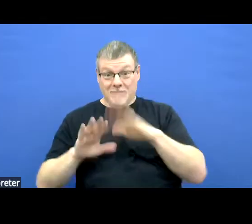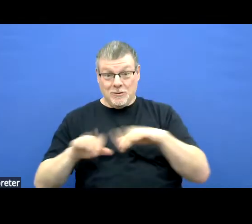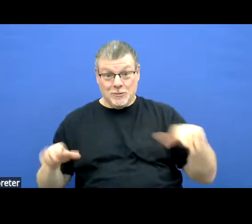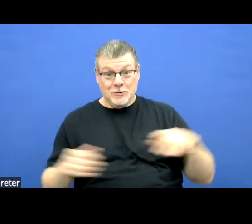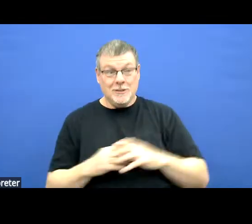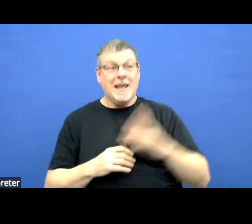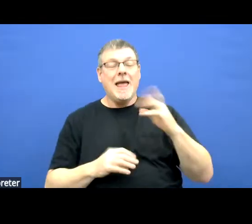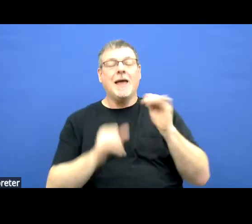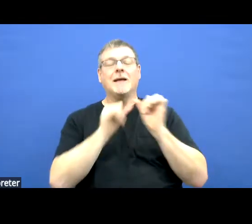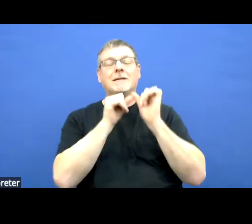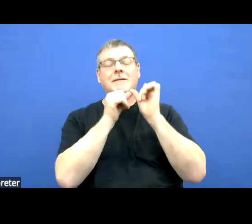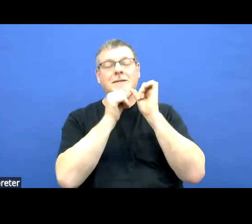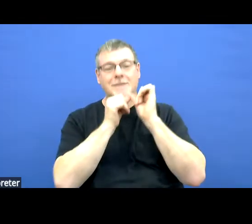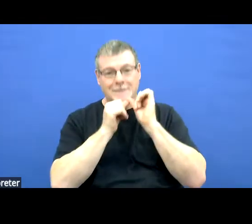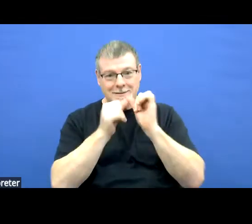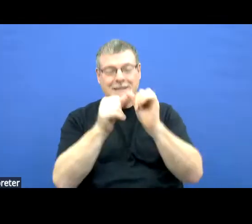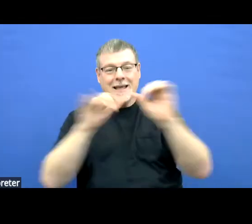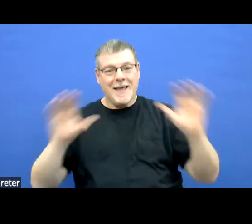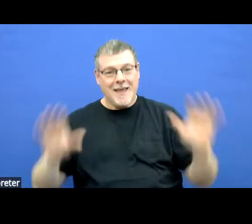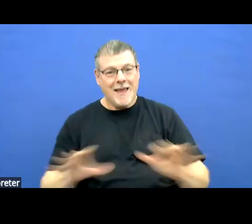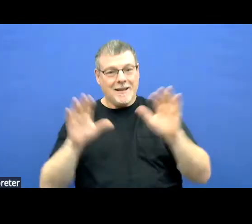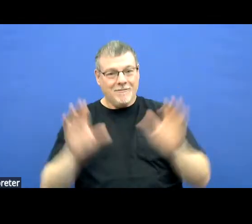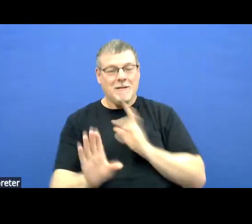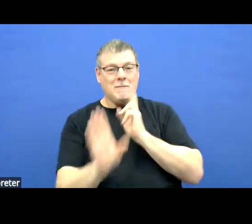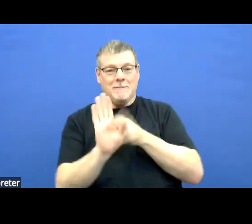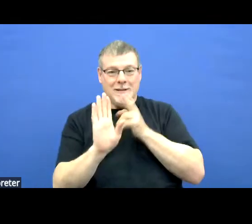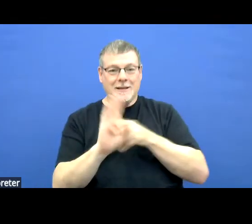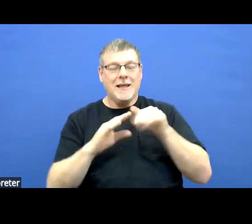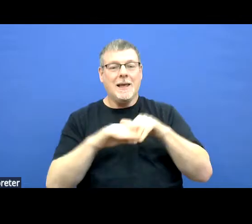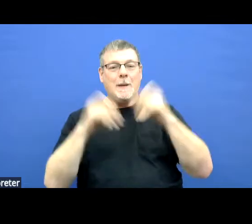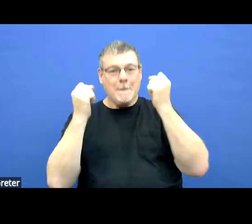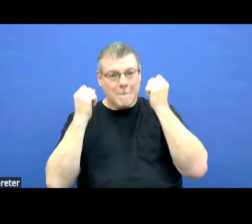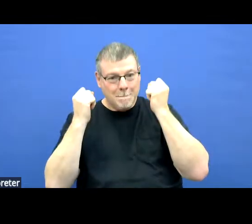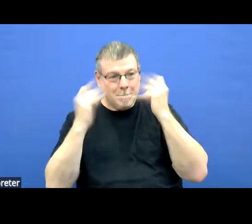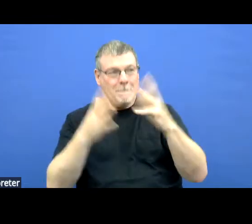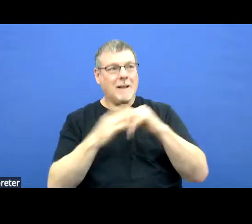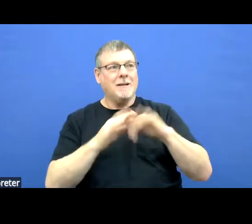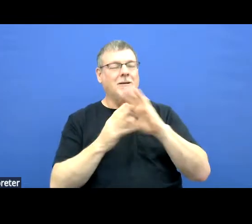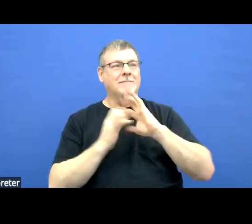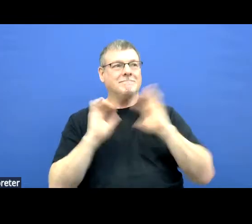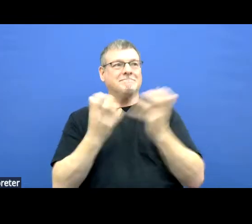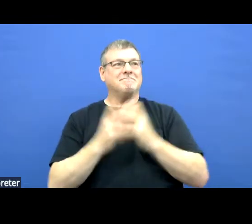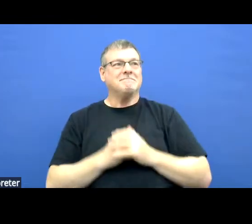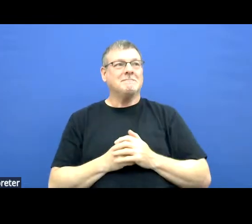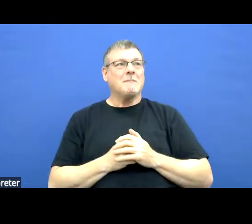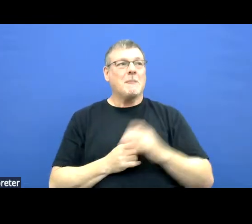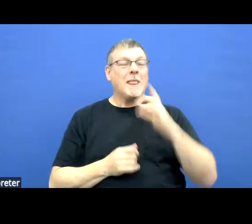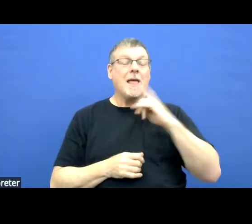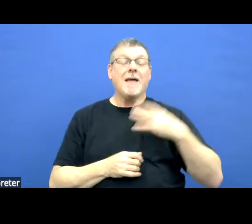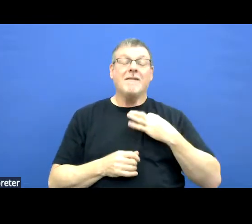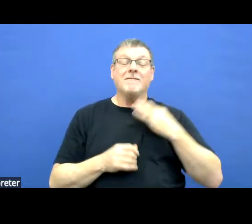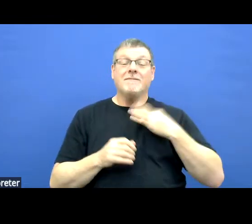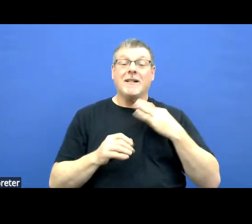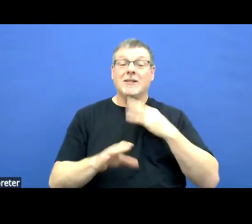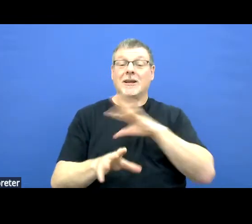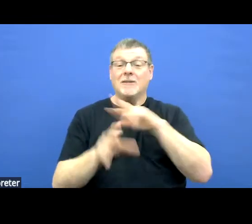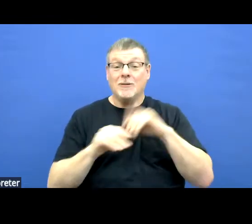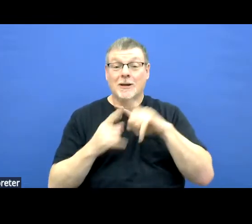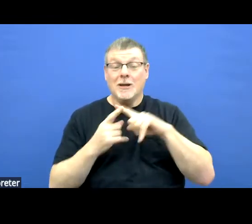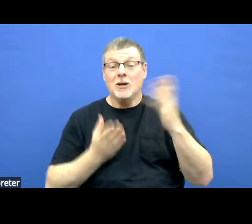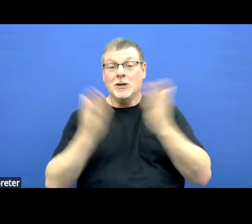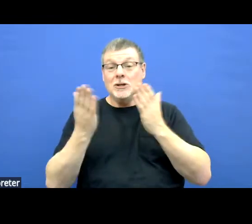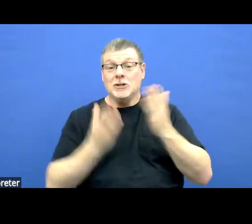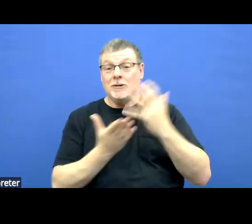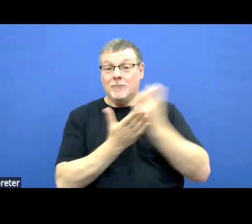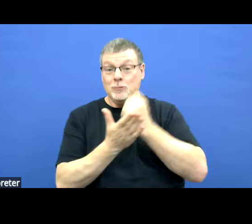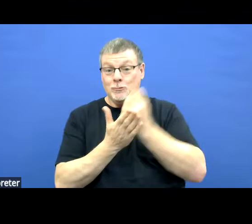and continues to actively participate in many school organizations. Her volunteer activities include serving as the